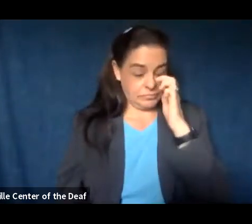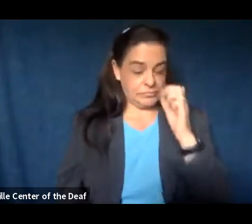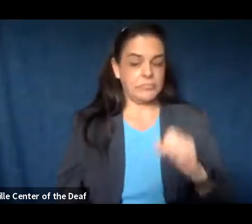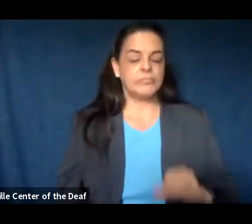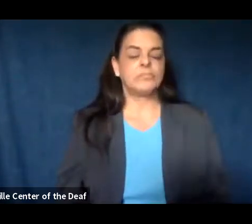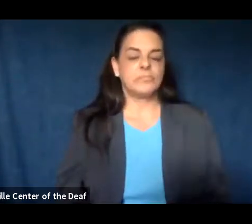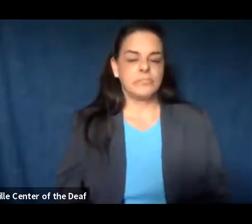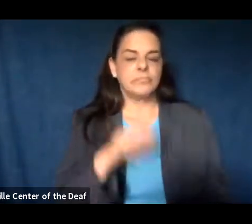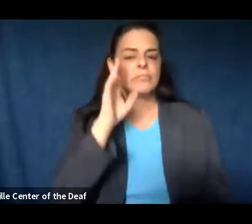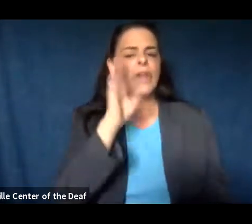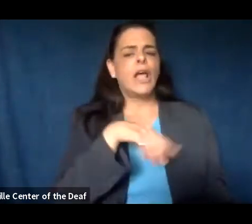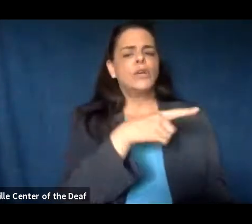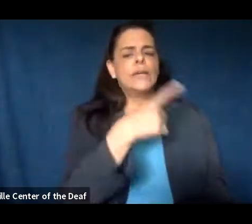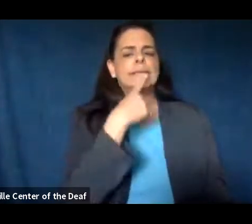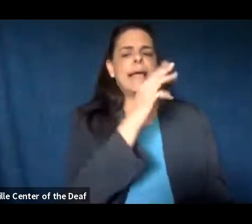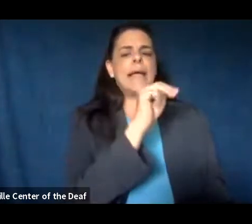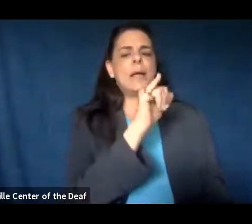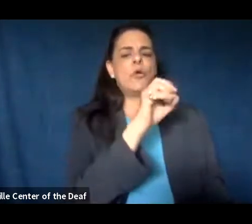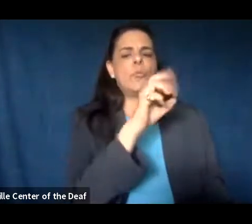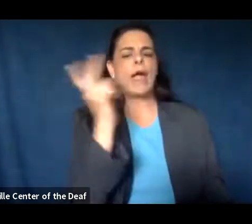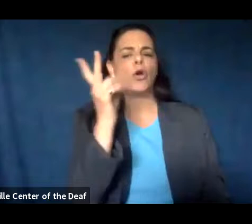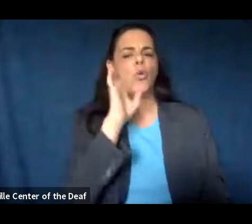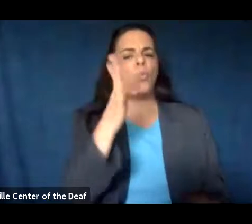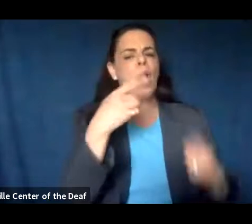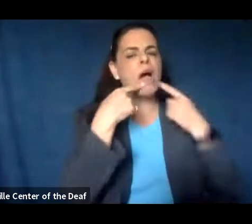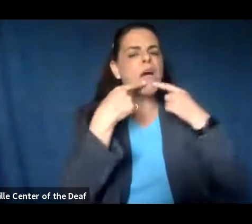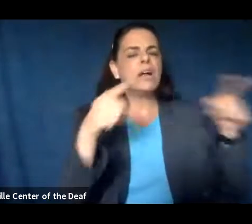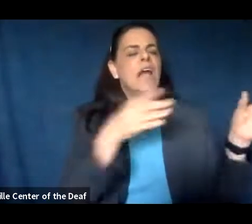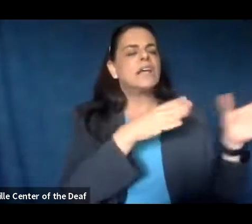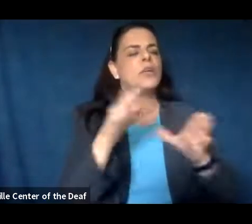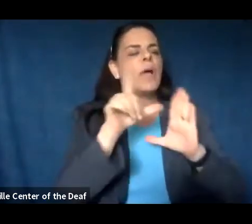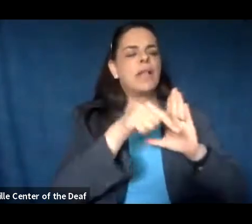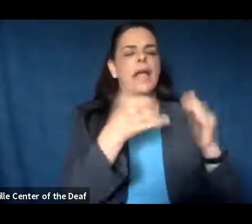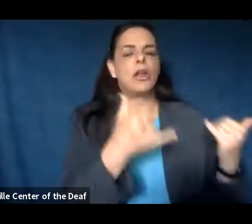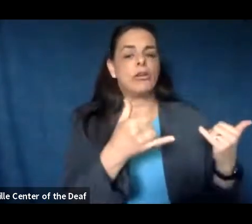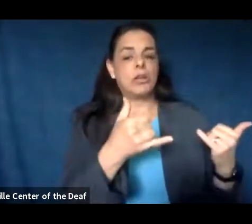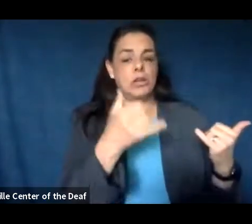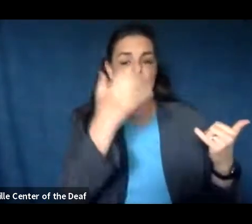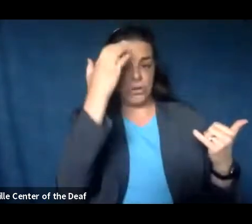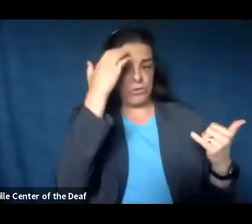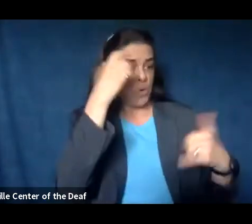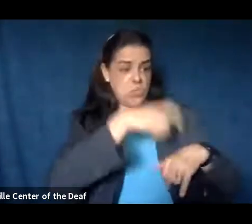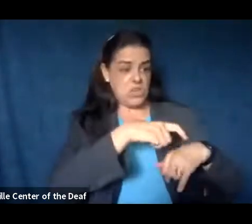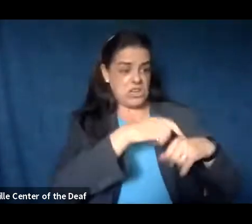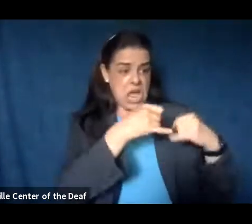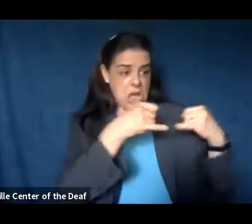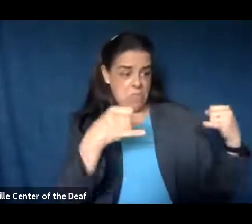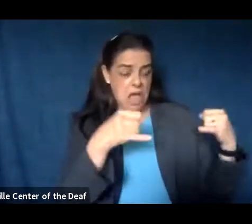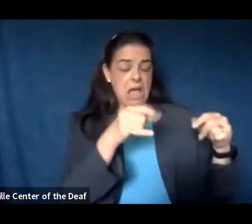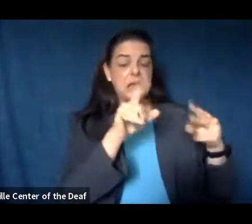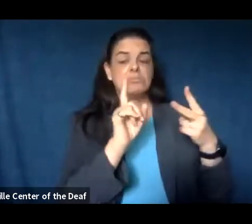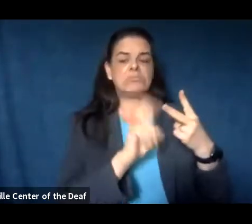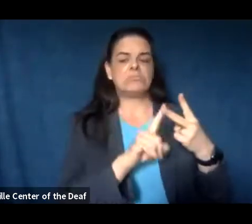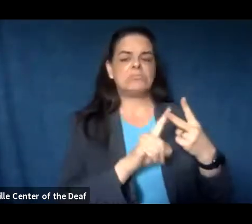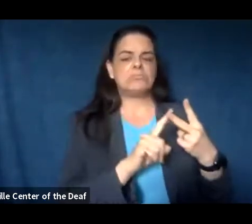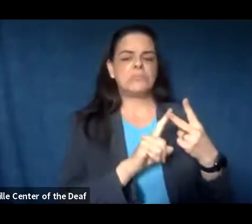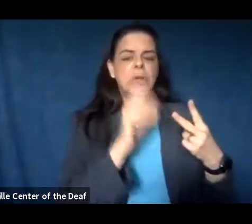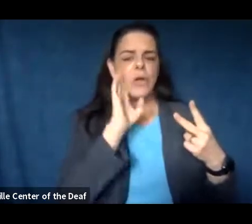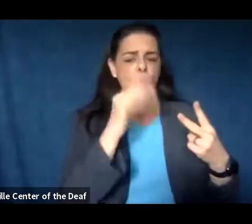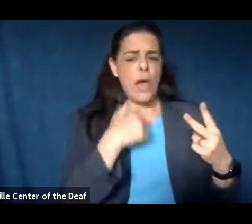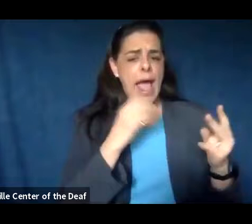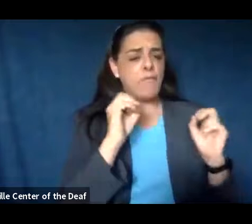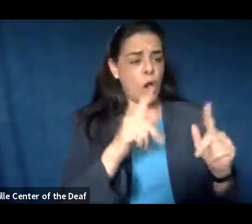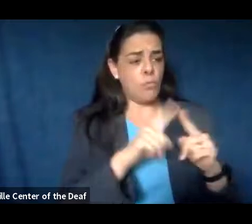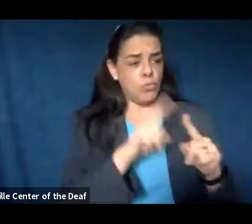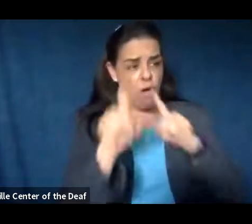Okay, I know you said the mayors will announce the plan later today. Do we have a timeline on that? Also, will we have a chance to ask